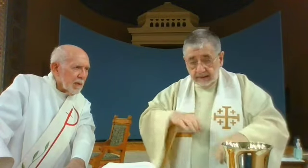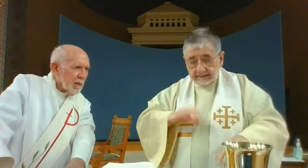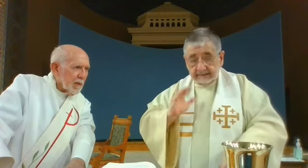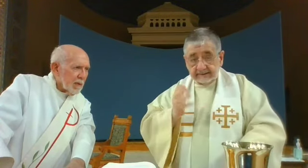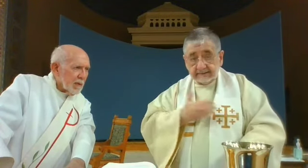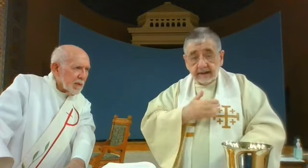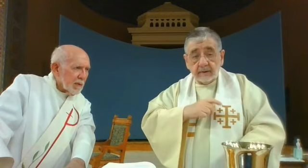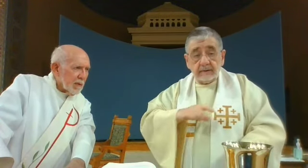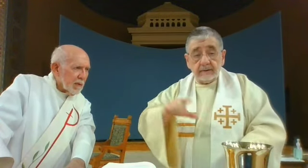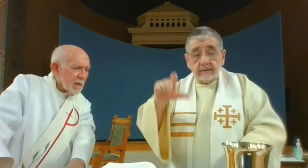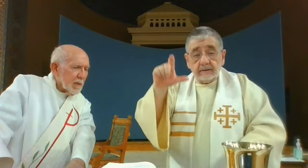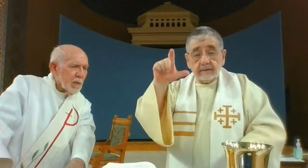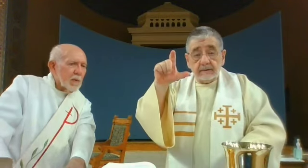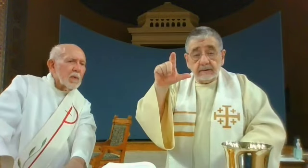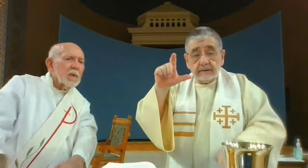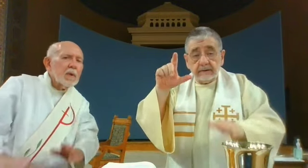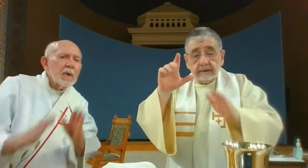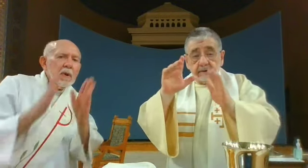Through Christ our Lord. Amen.